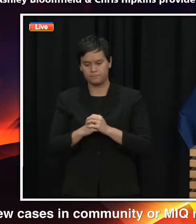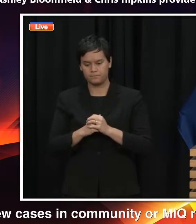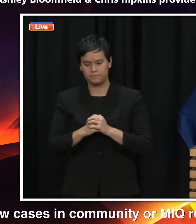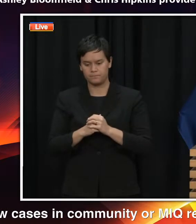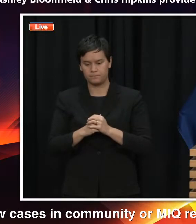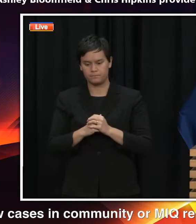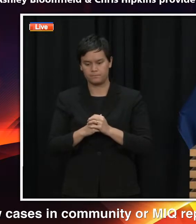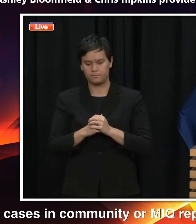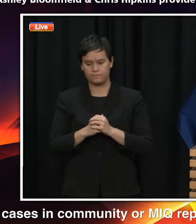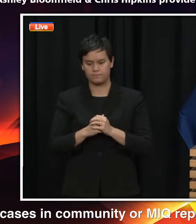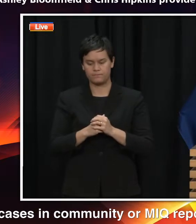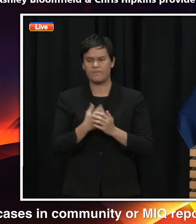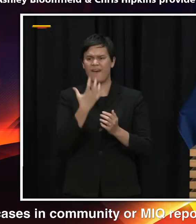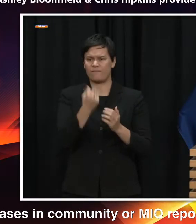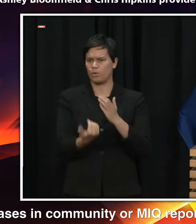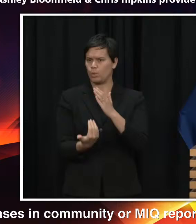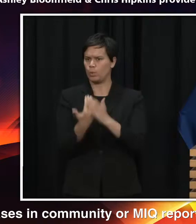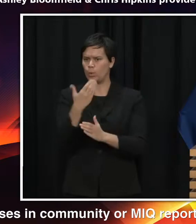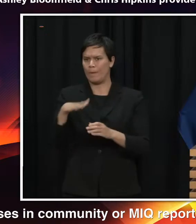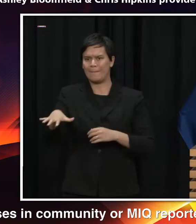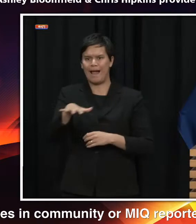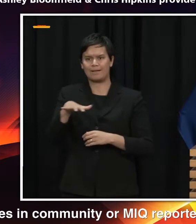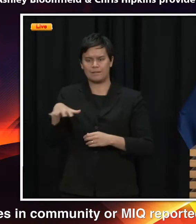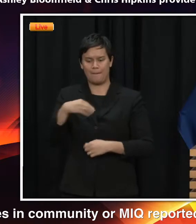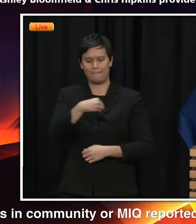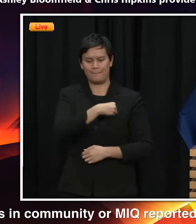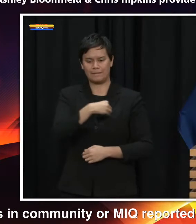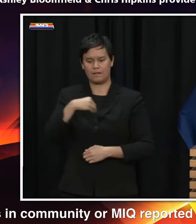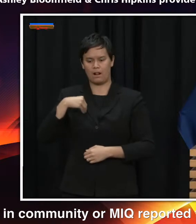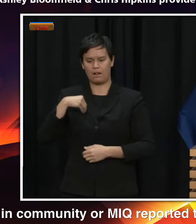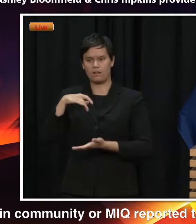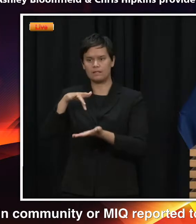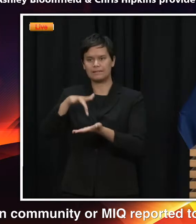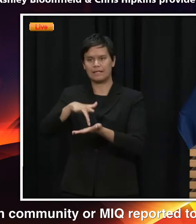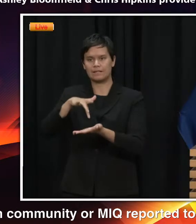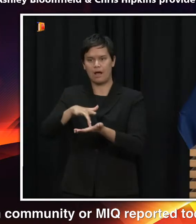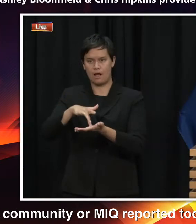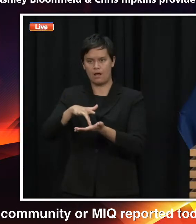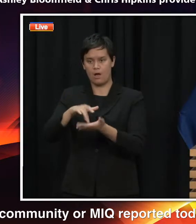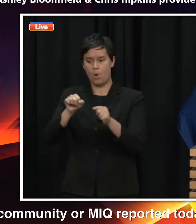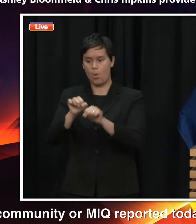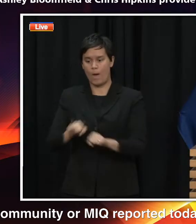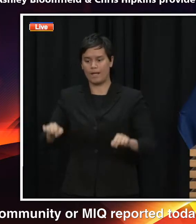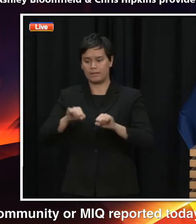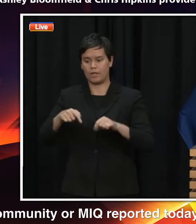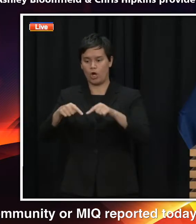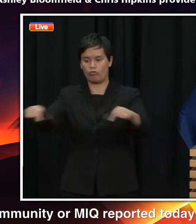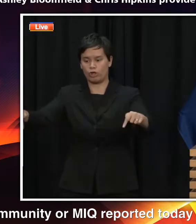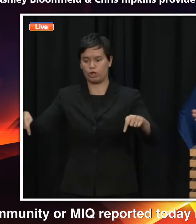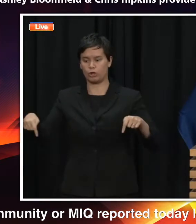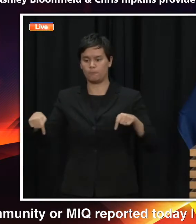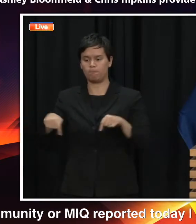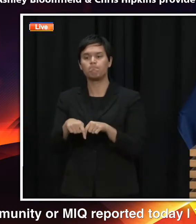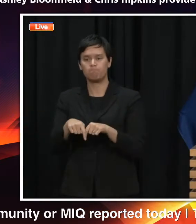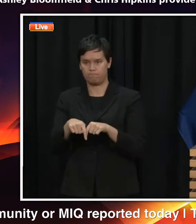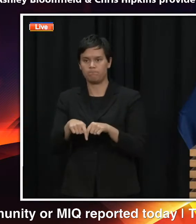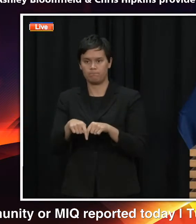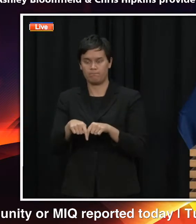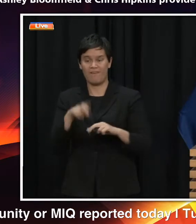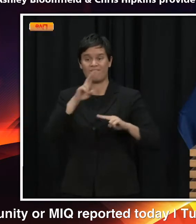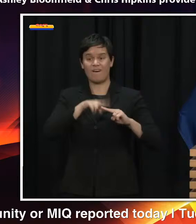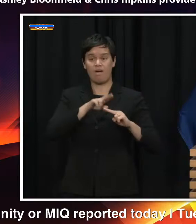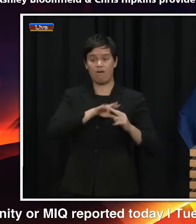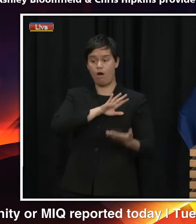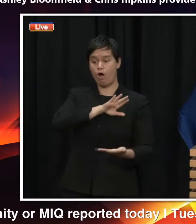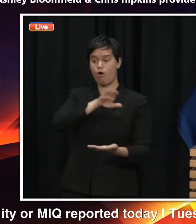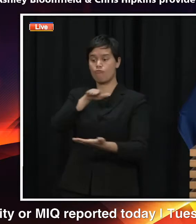at a new location of interest, which was a medical centre waiting room where the father wasn't in the red lane for COVID testing. This was